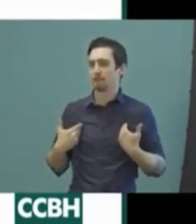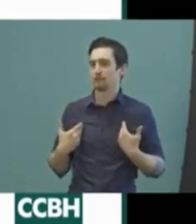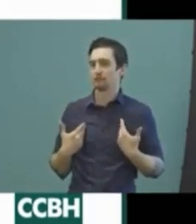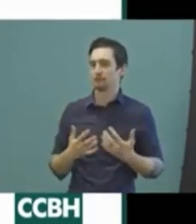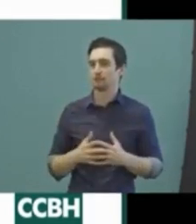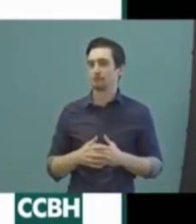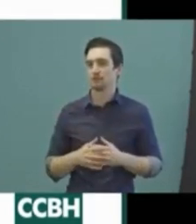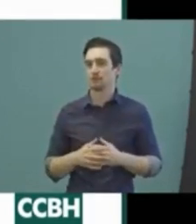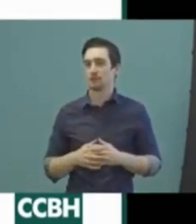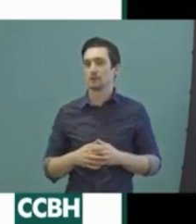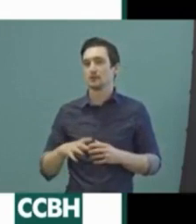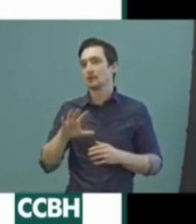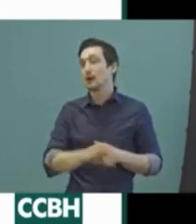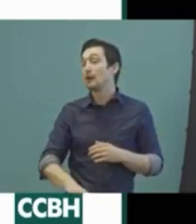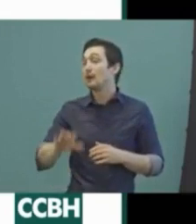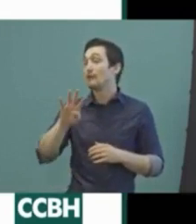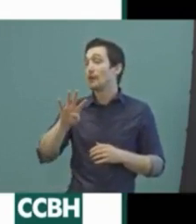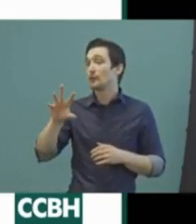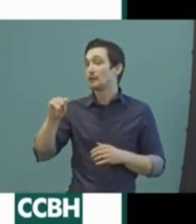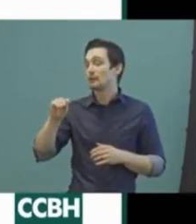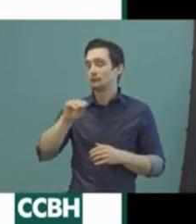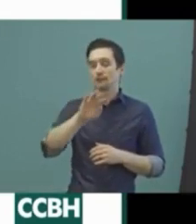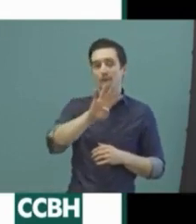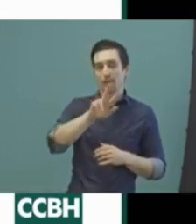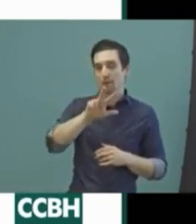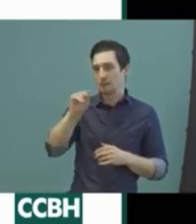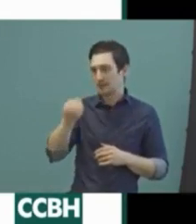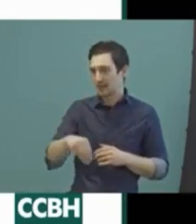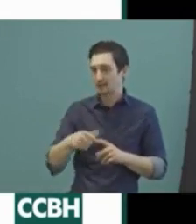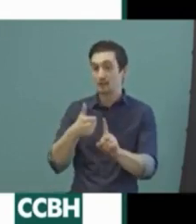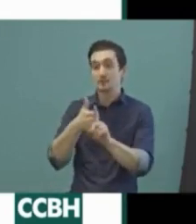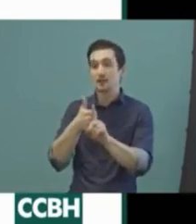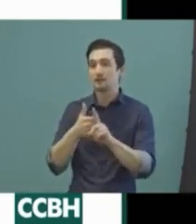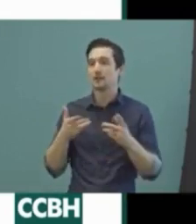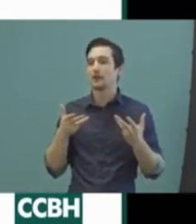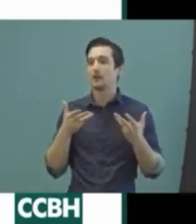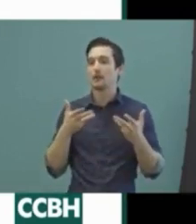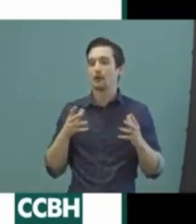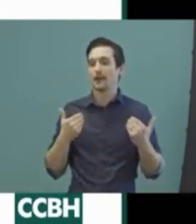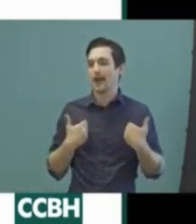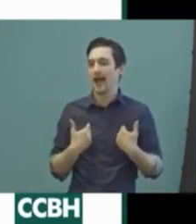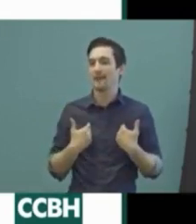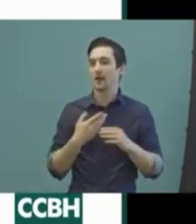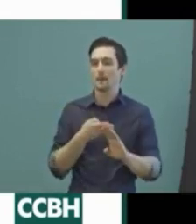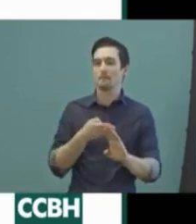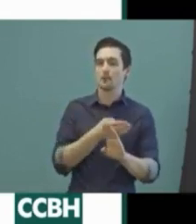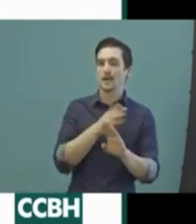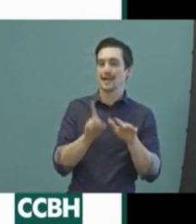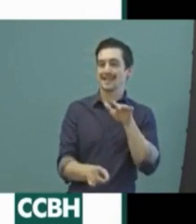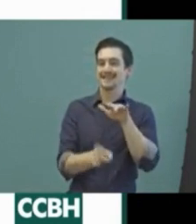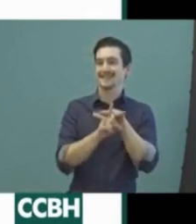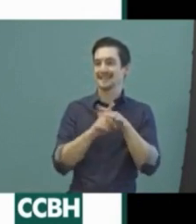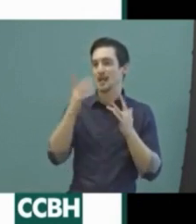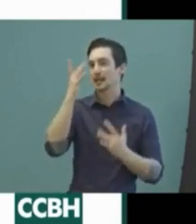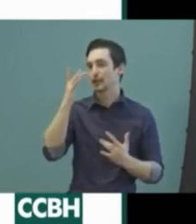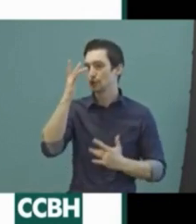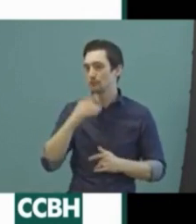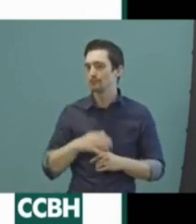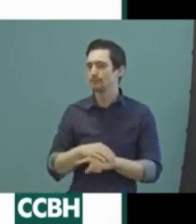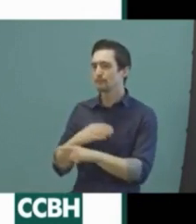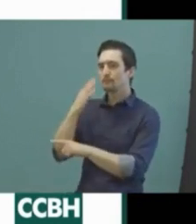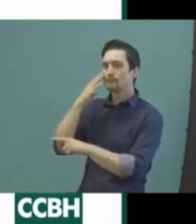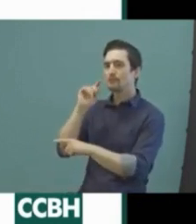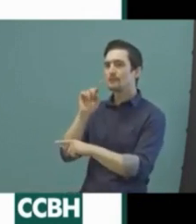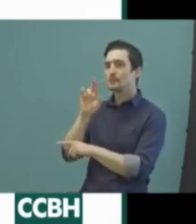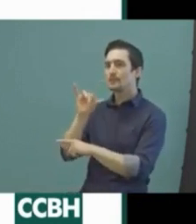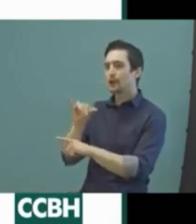about 43% of the cases that we have also have a pre-existing condition. So some of those things you heard Terry talk